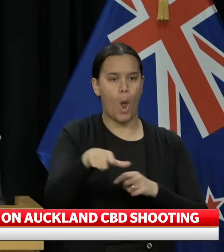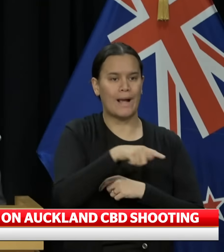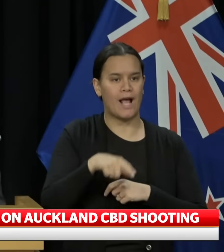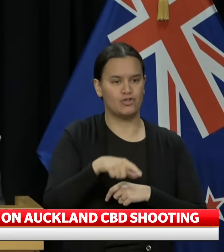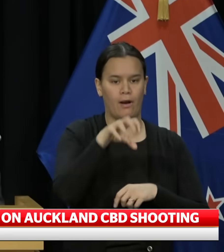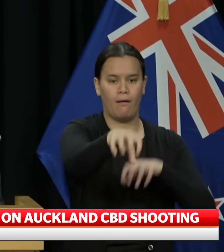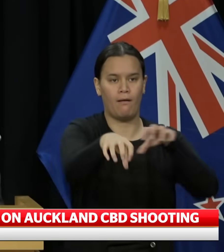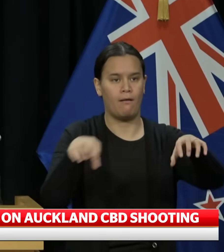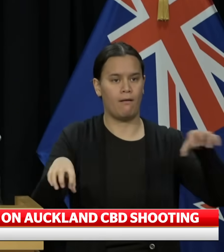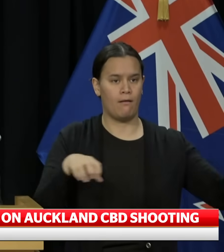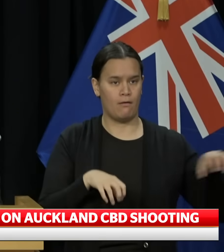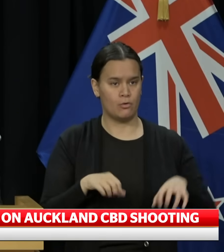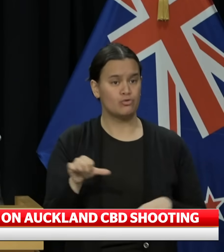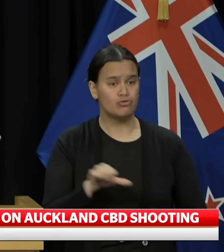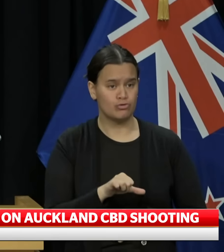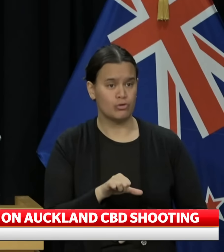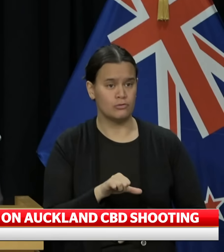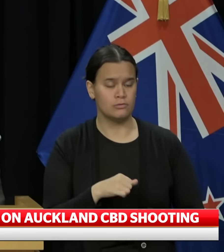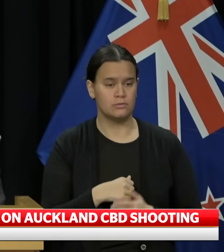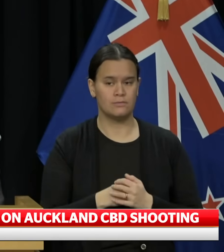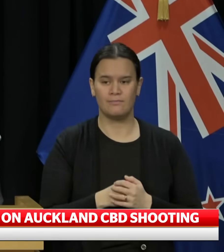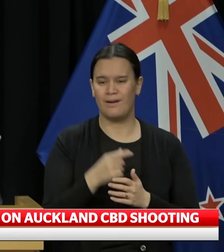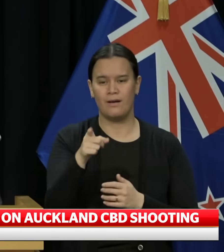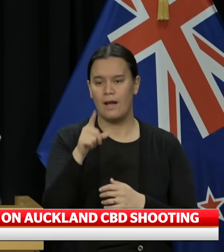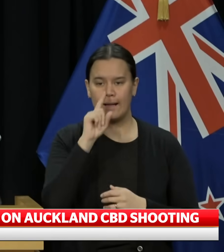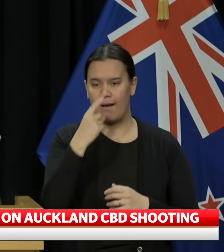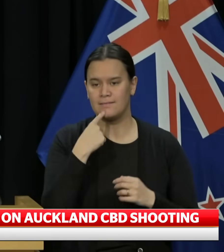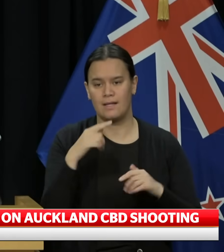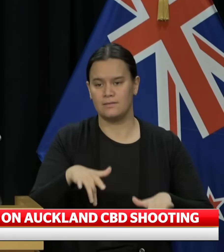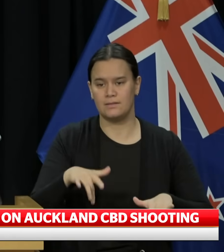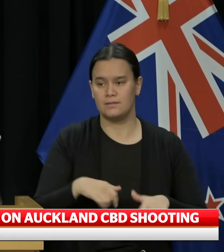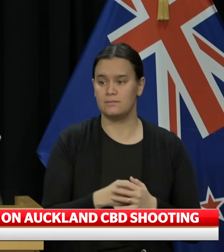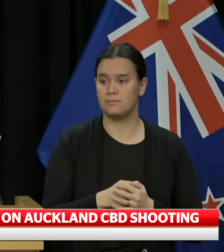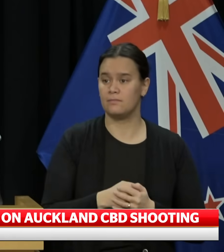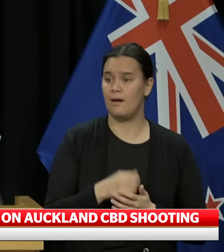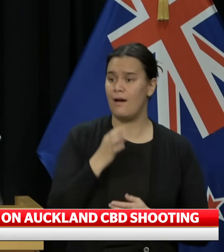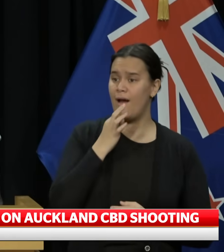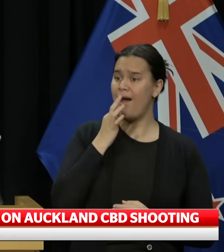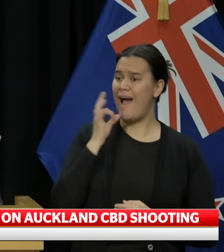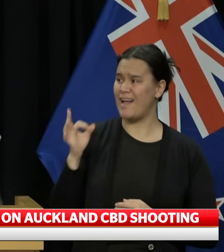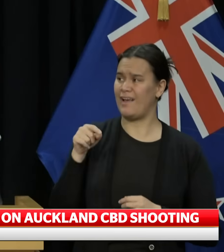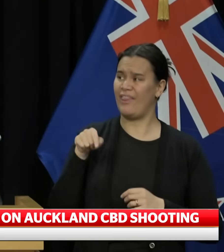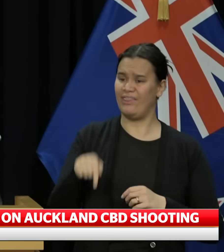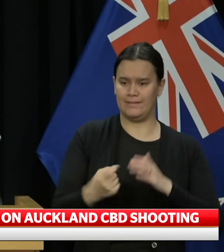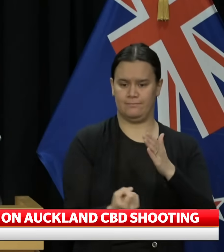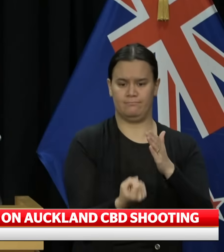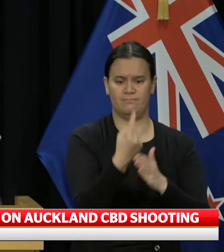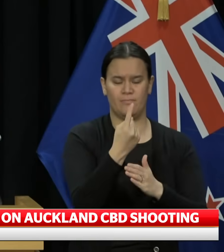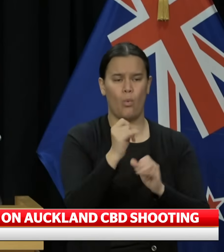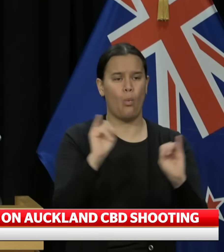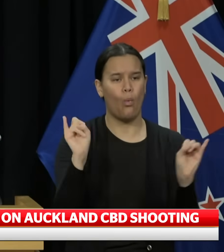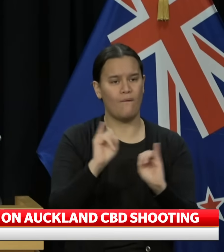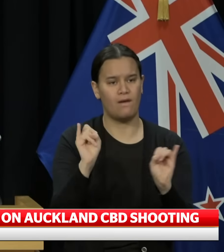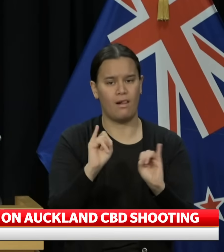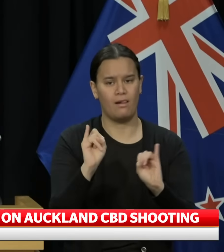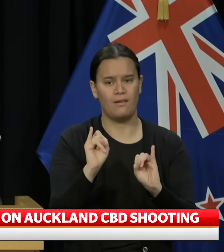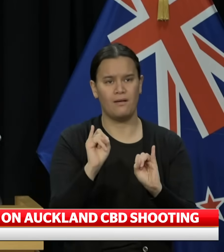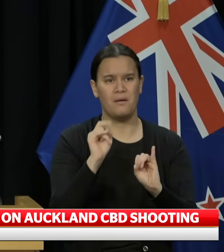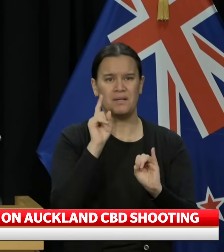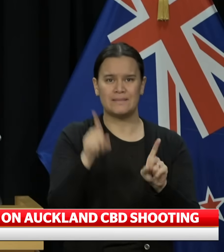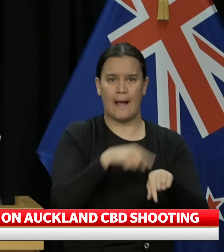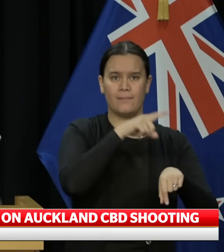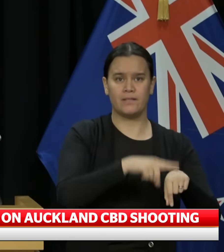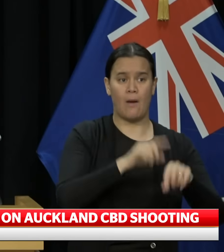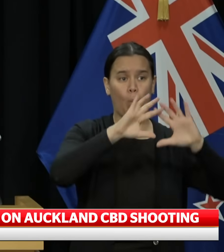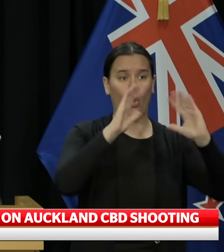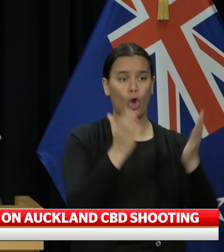to even speculate on those sorts of things. Jo? This is a horrific incident on any day, but obviously it's a world stage day for us and a lot of